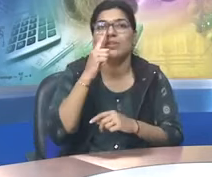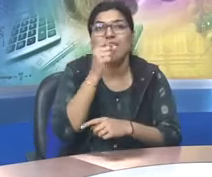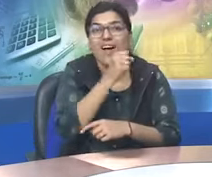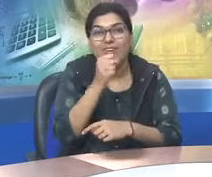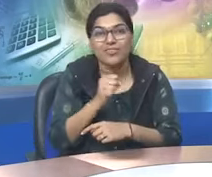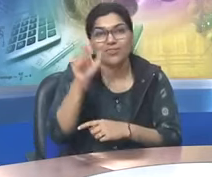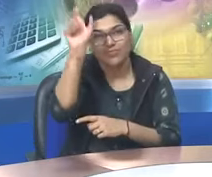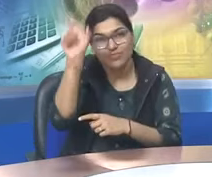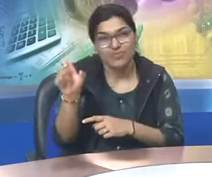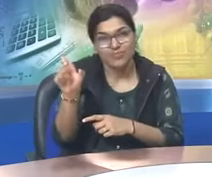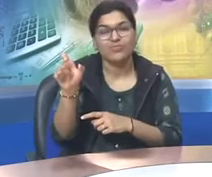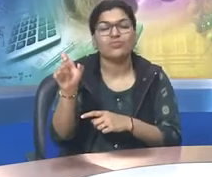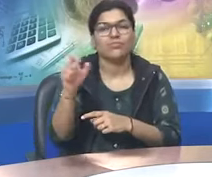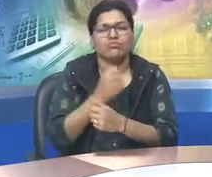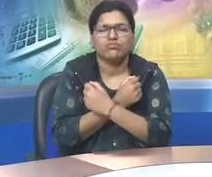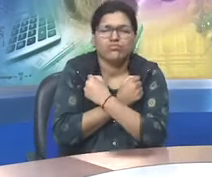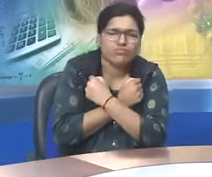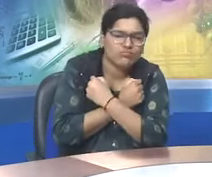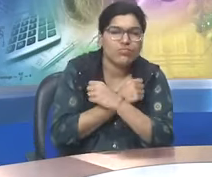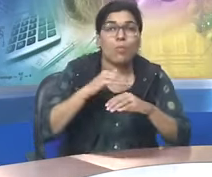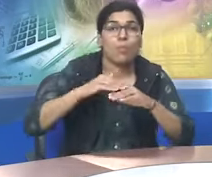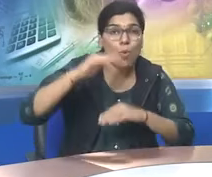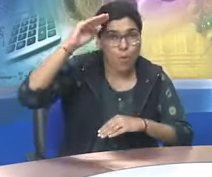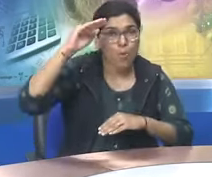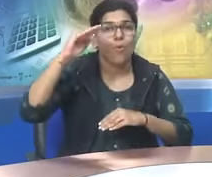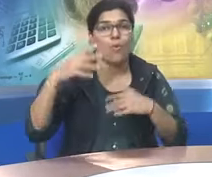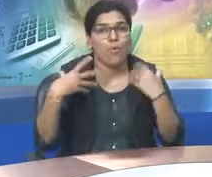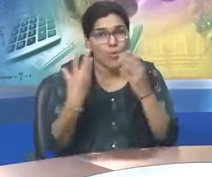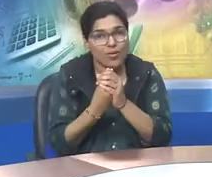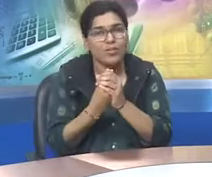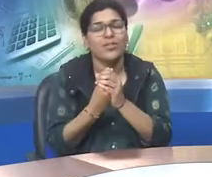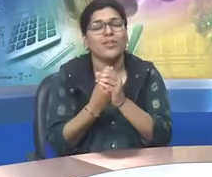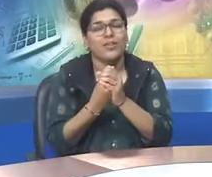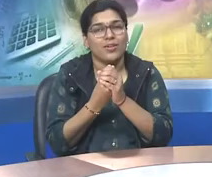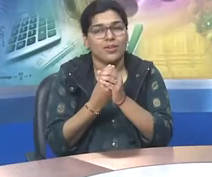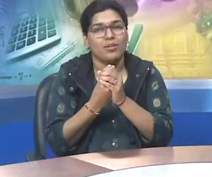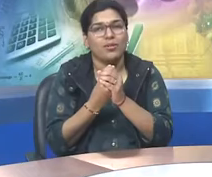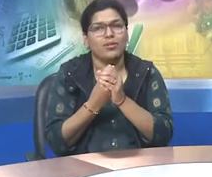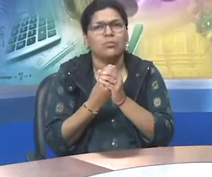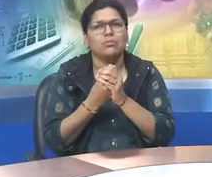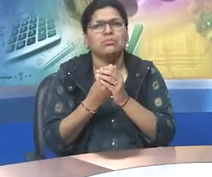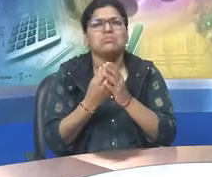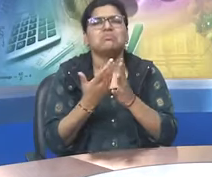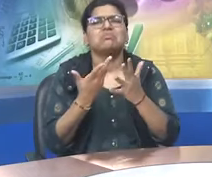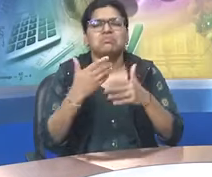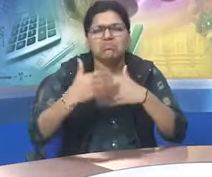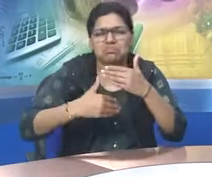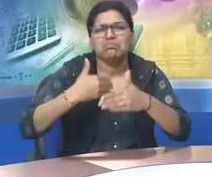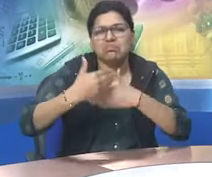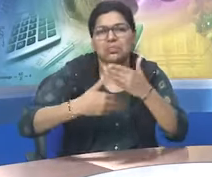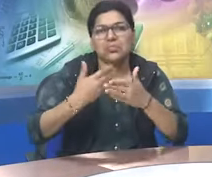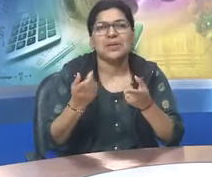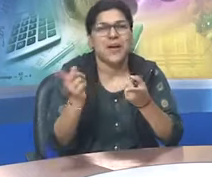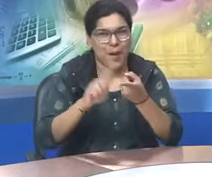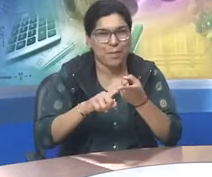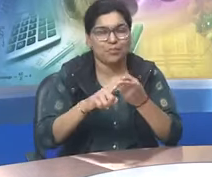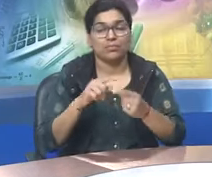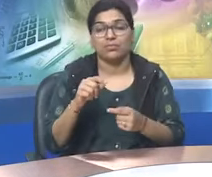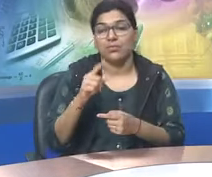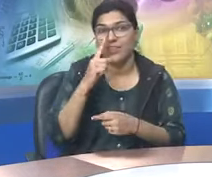her feelings in this poem. She used to enjoy a lot